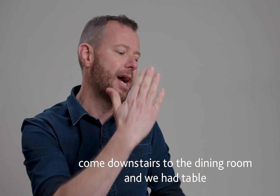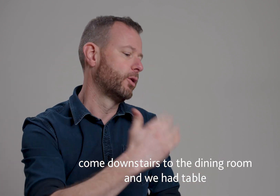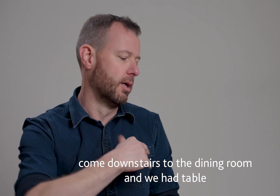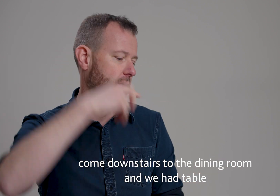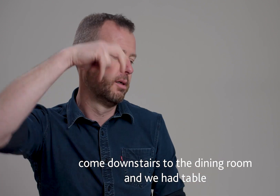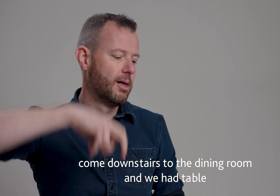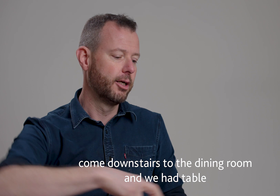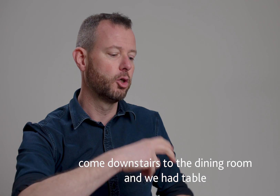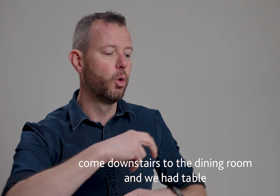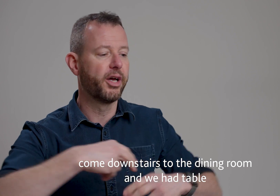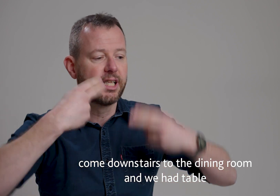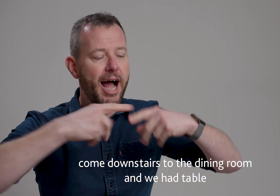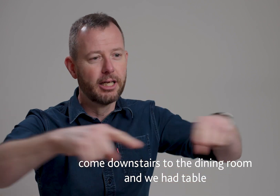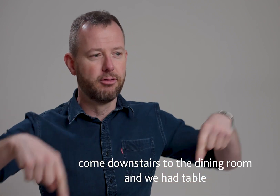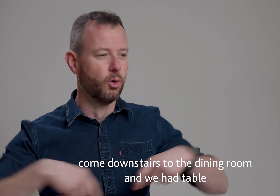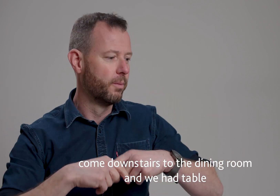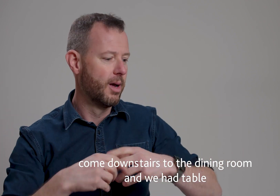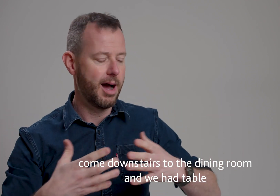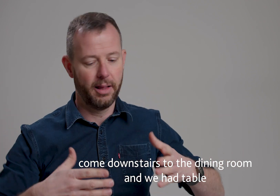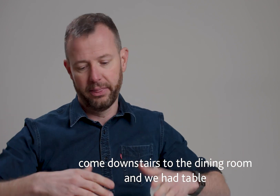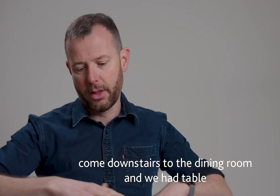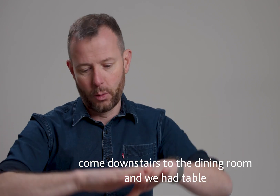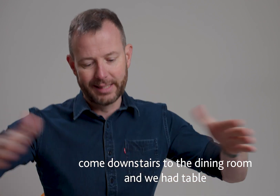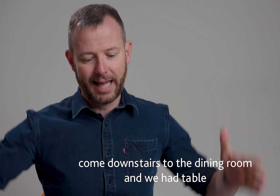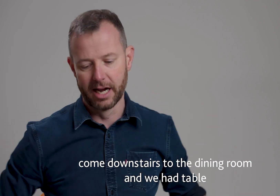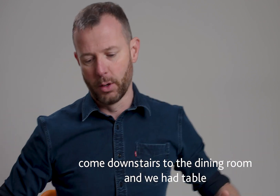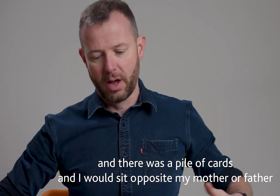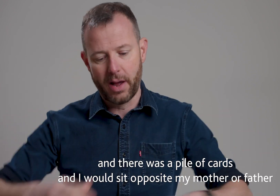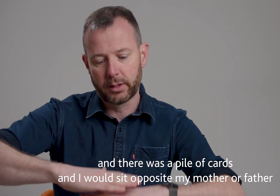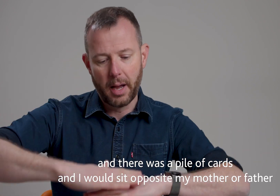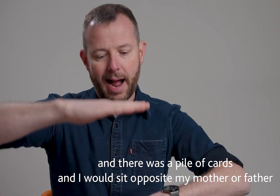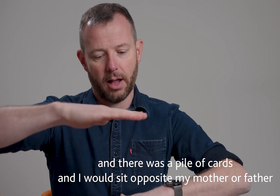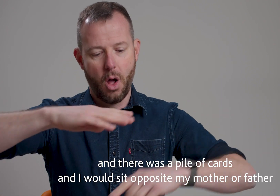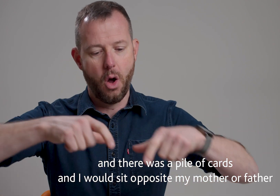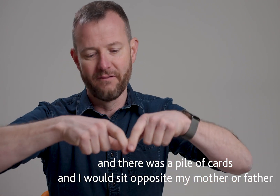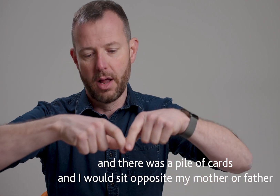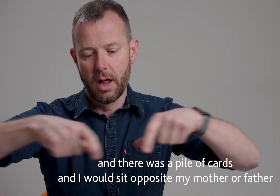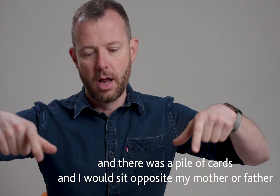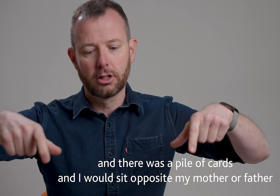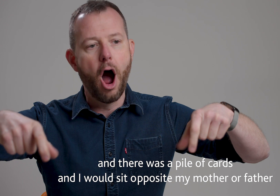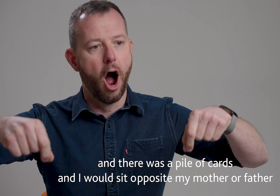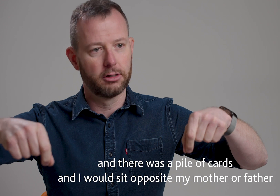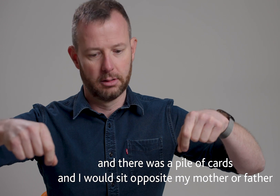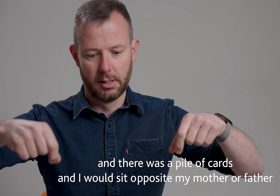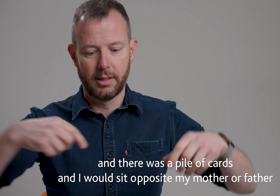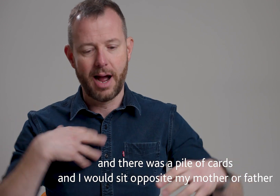to, he'd do the standing room, and we had a table, and that was the power of car. And I